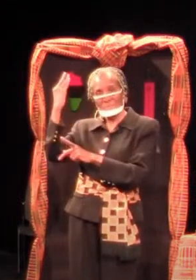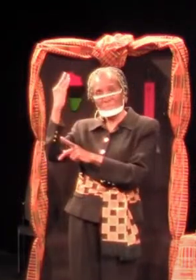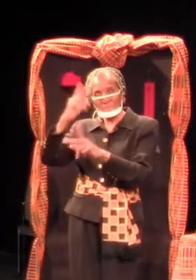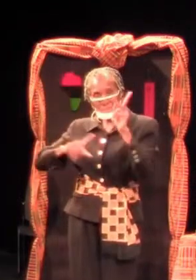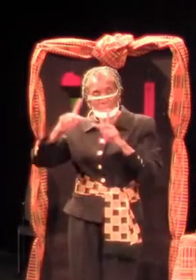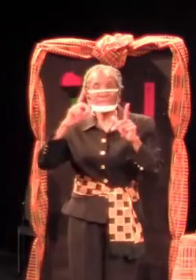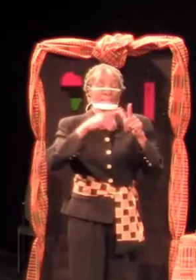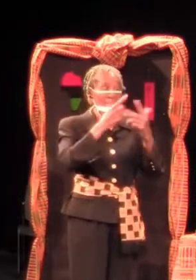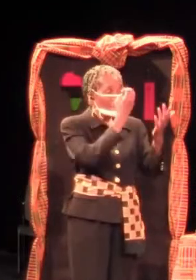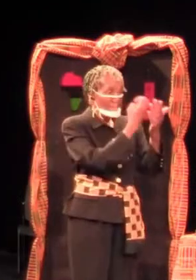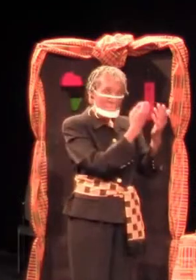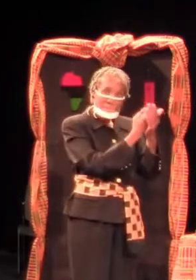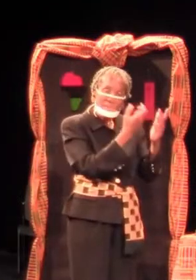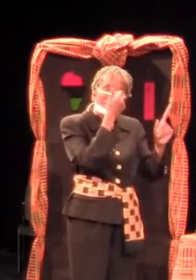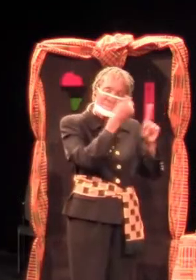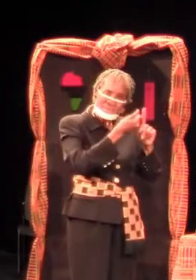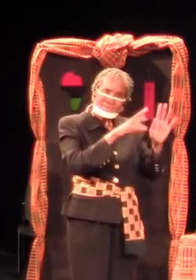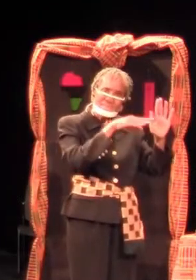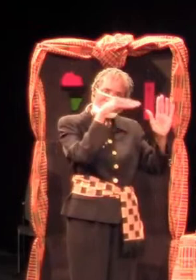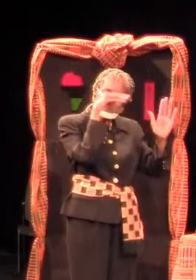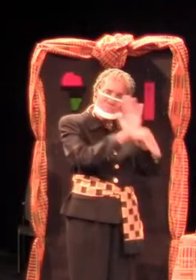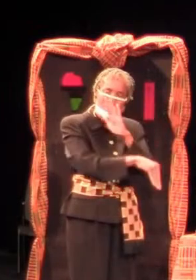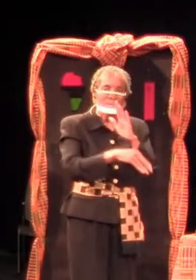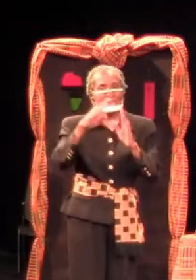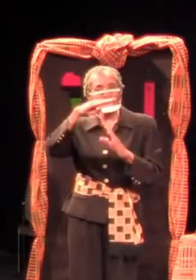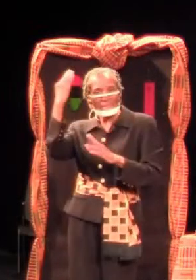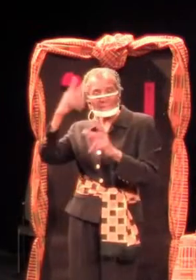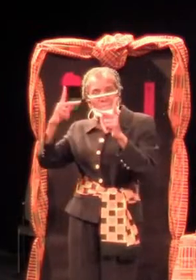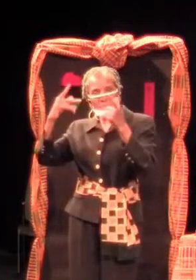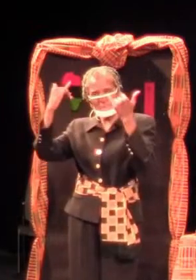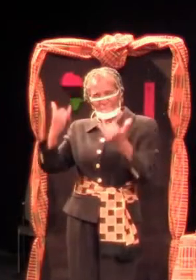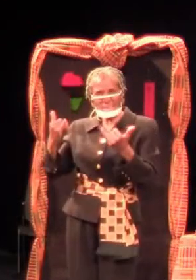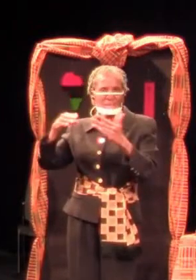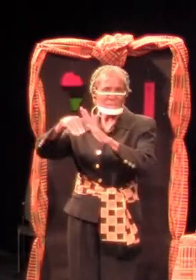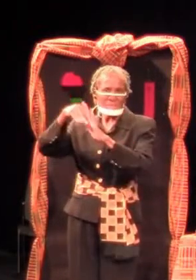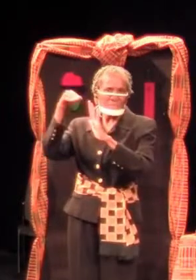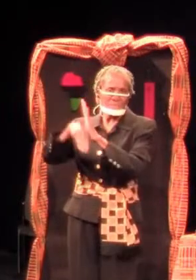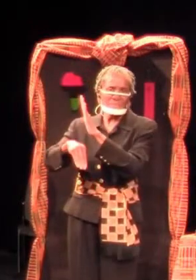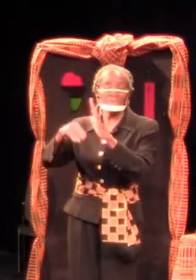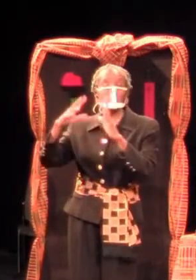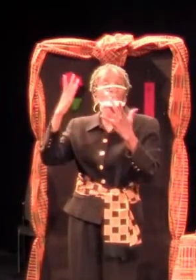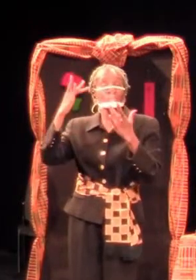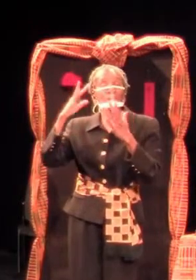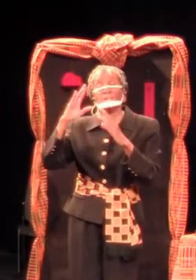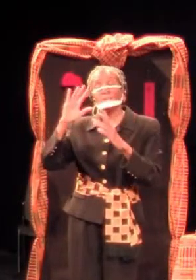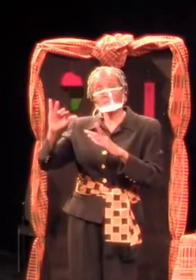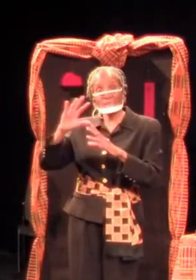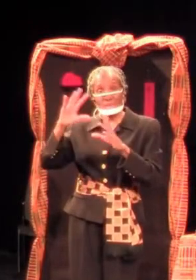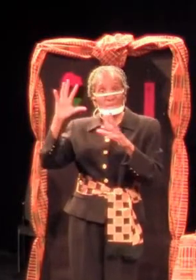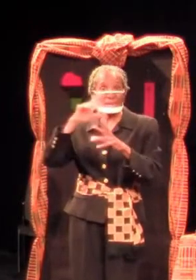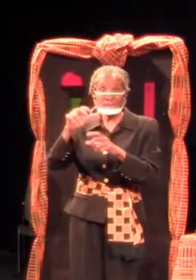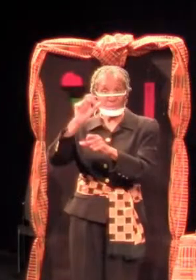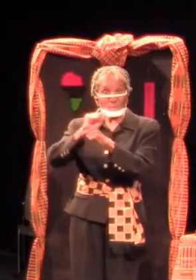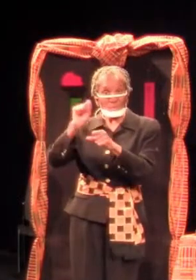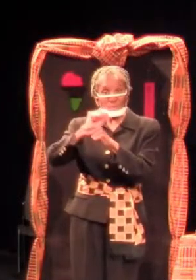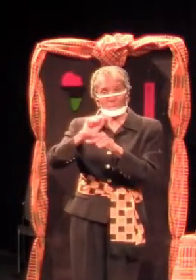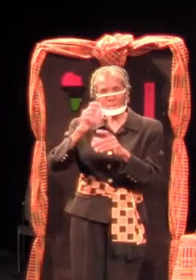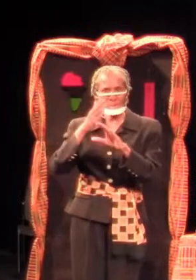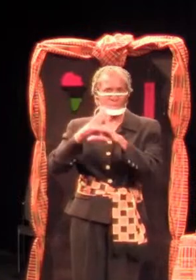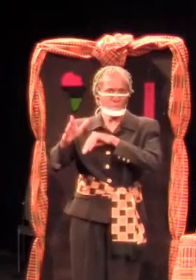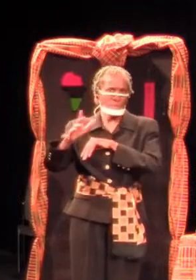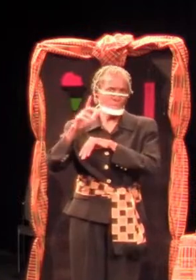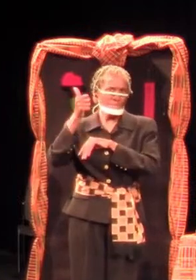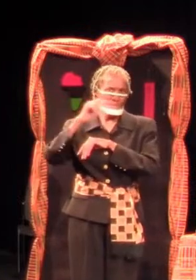disproportionately affecting African Americans, especially since we are seeing double-digit unemployment. For